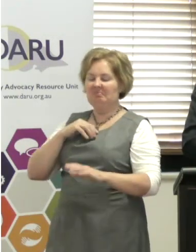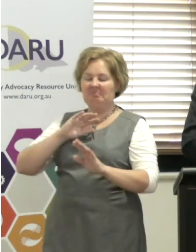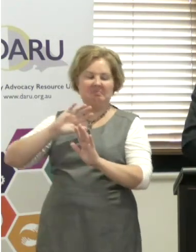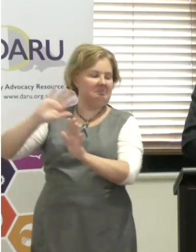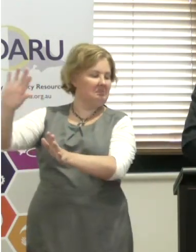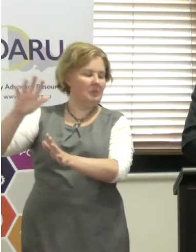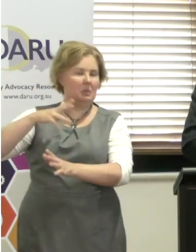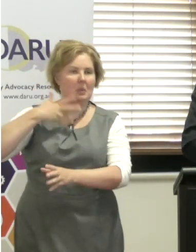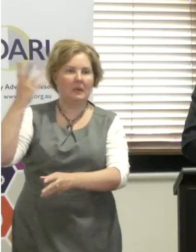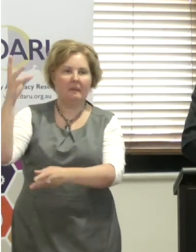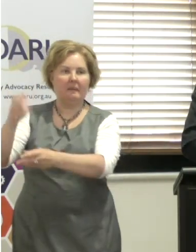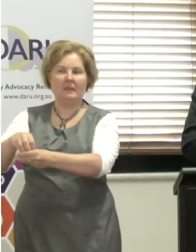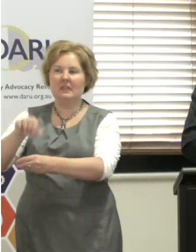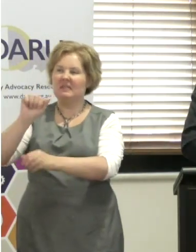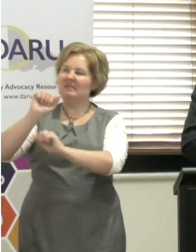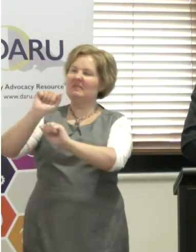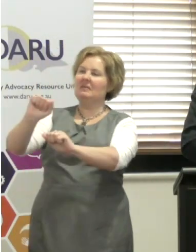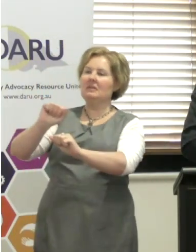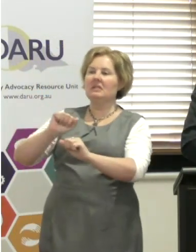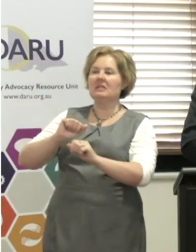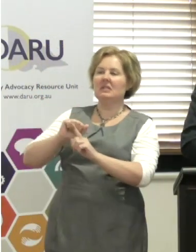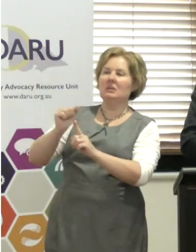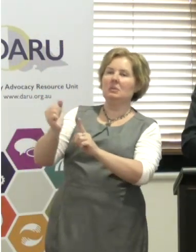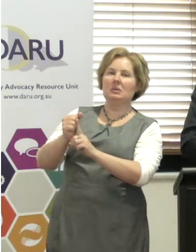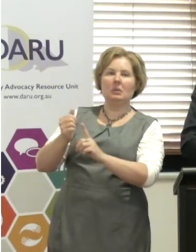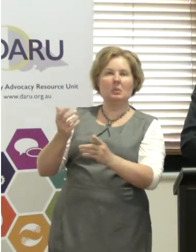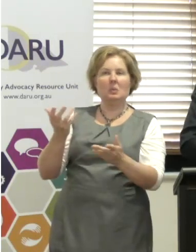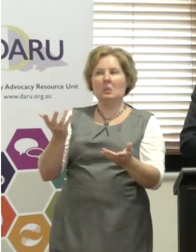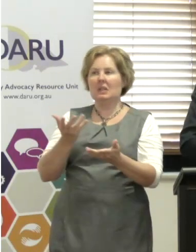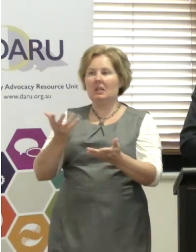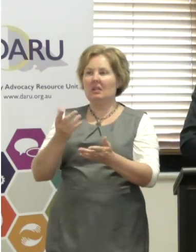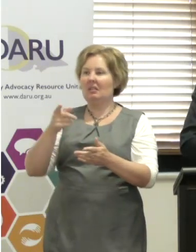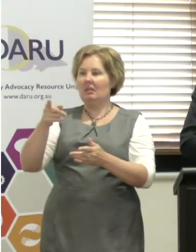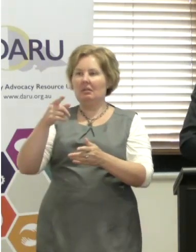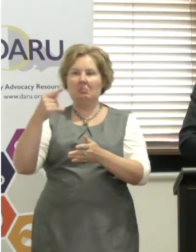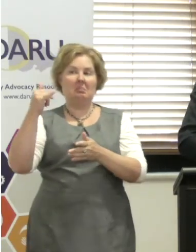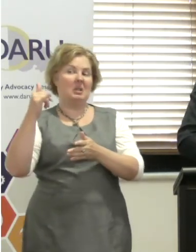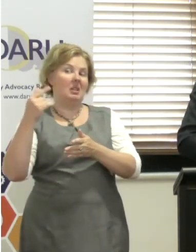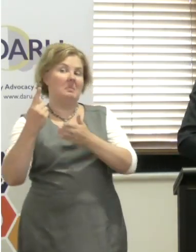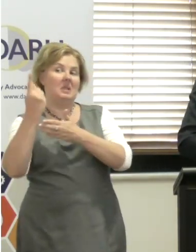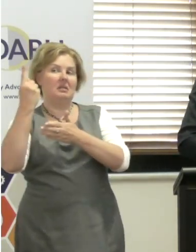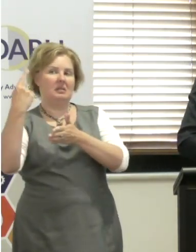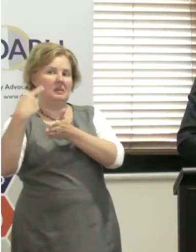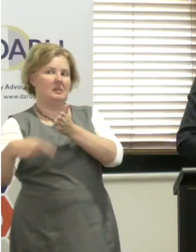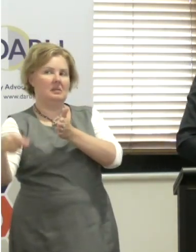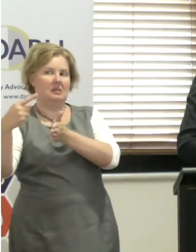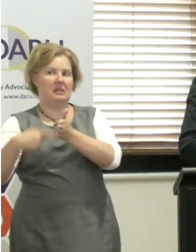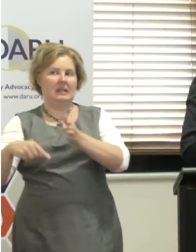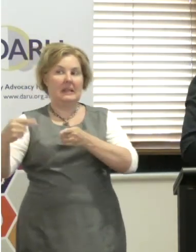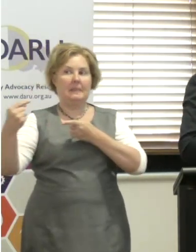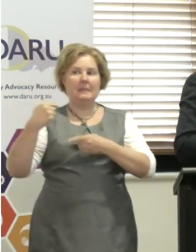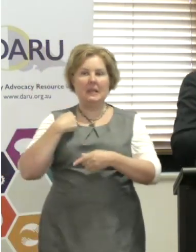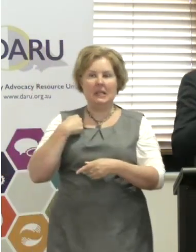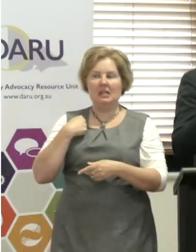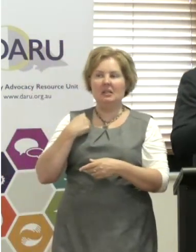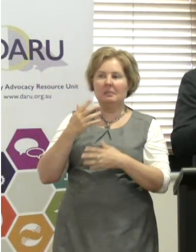in scenarios where, in situations where I might be discriminated, it's kind of to protect myself. So